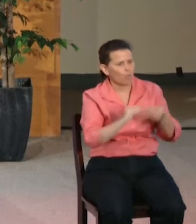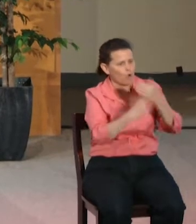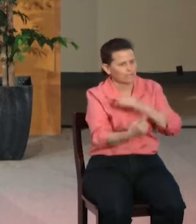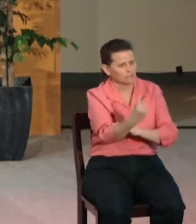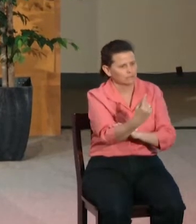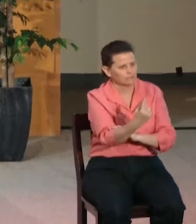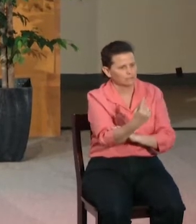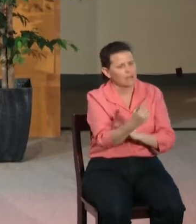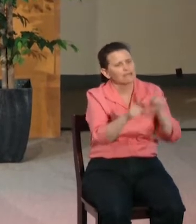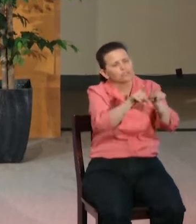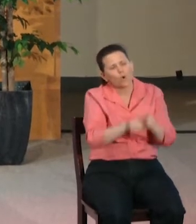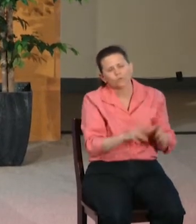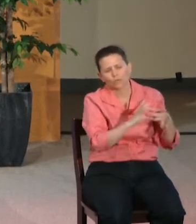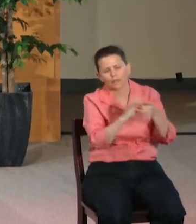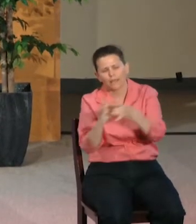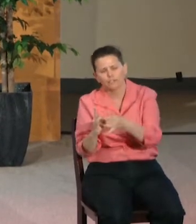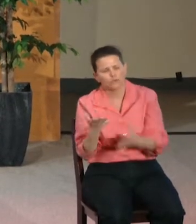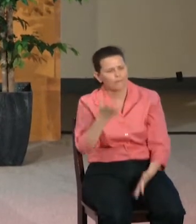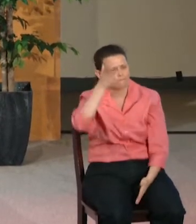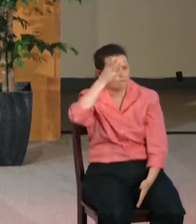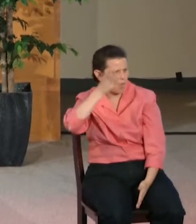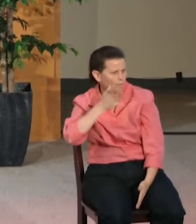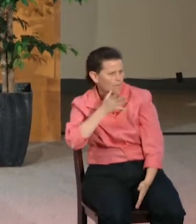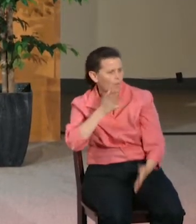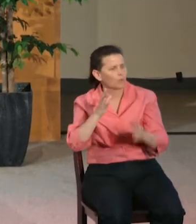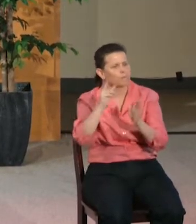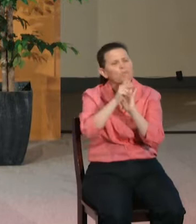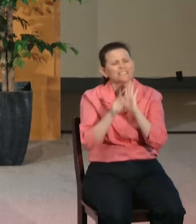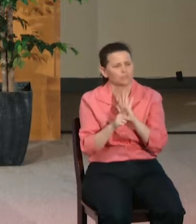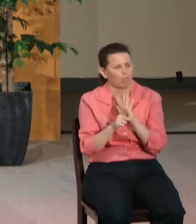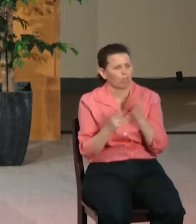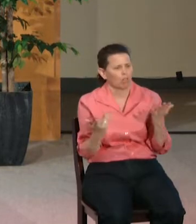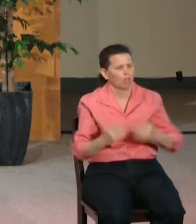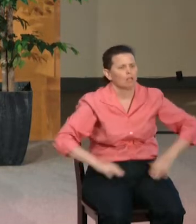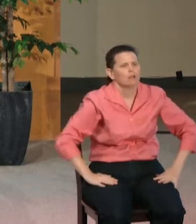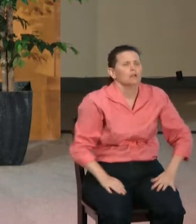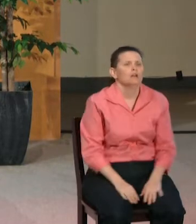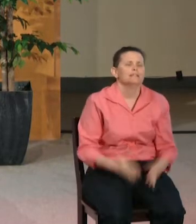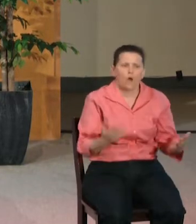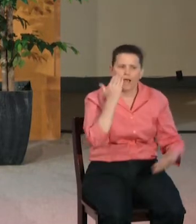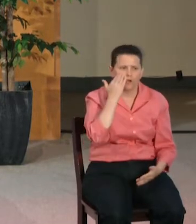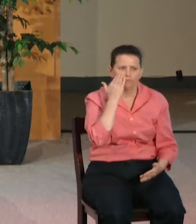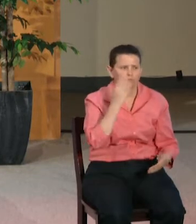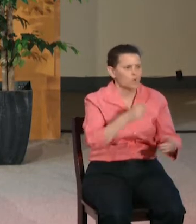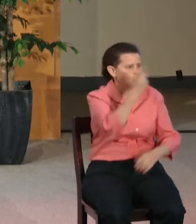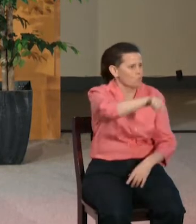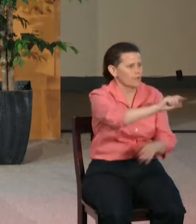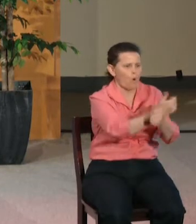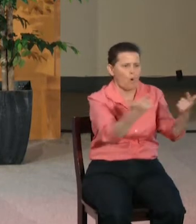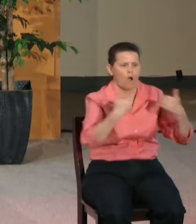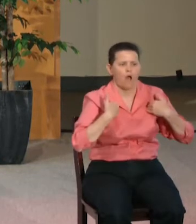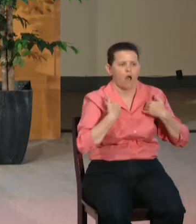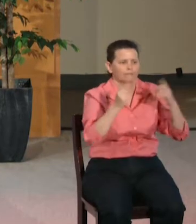father-mother principle as well. I know there's all kinds of experiences that people have with fathers and mothers, some good, some